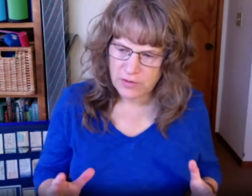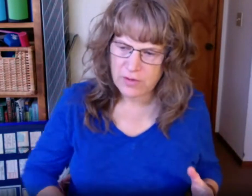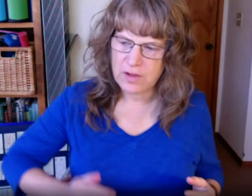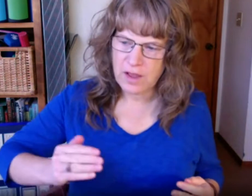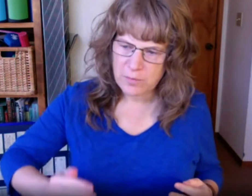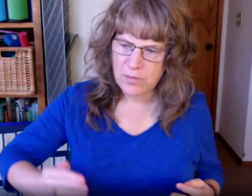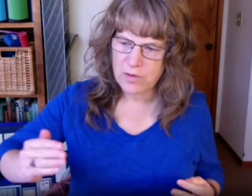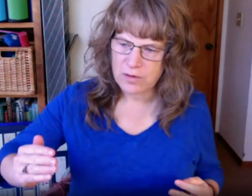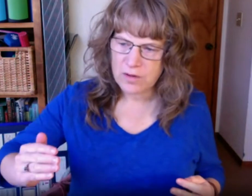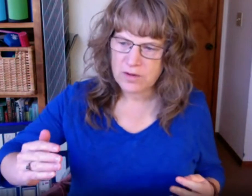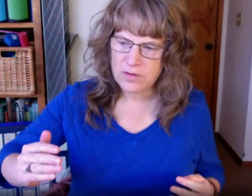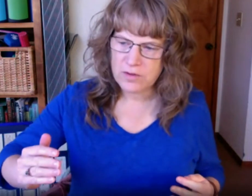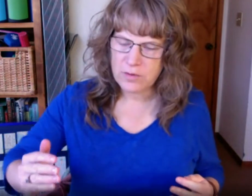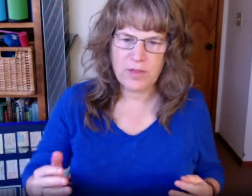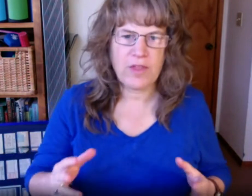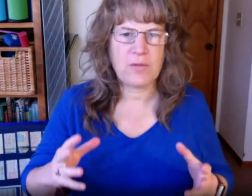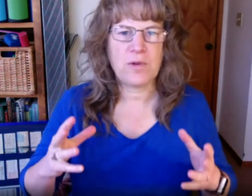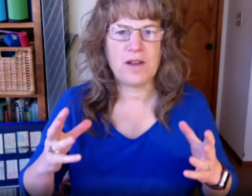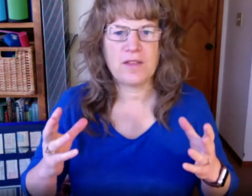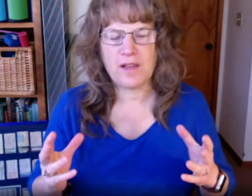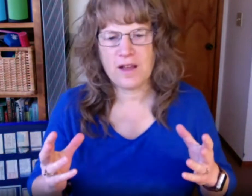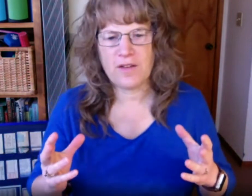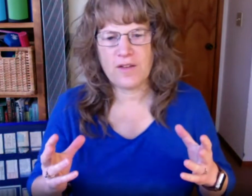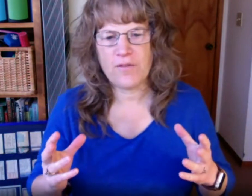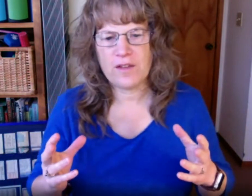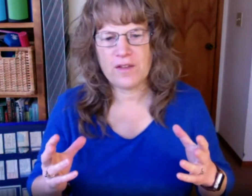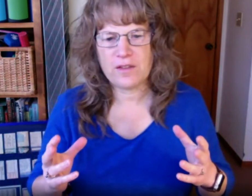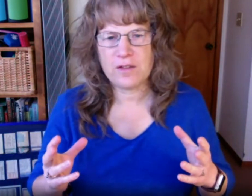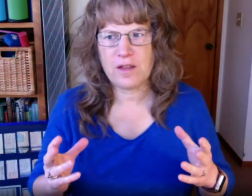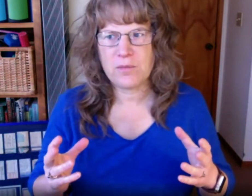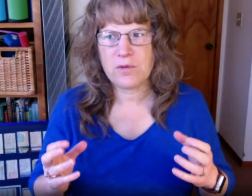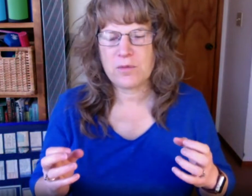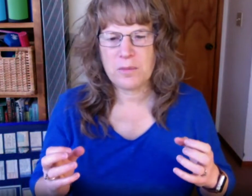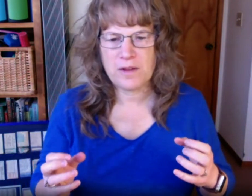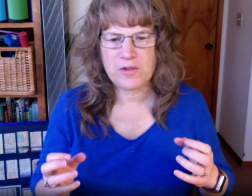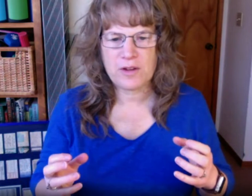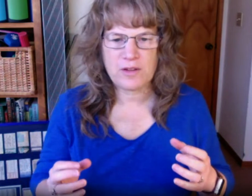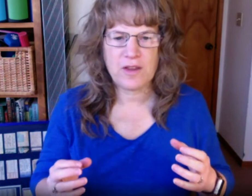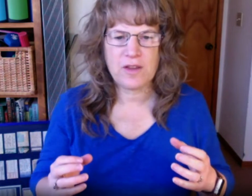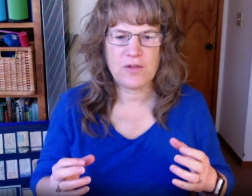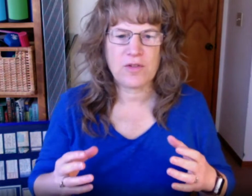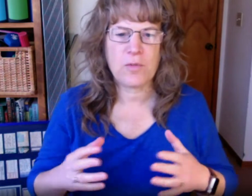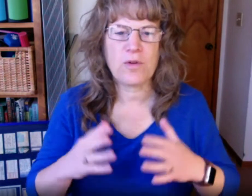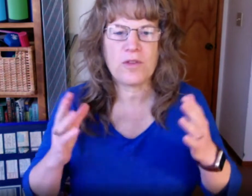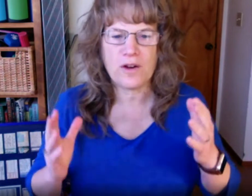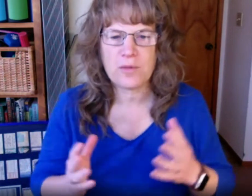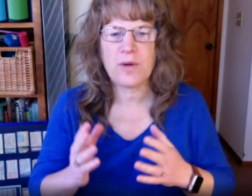a lot more to it than when it's signed. It feels like more rudimentary. There's words that aren't part of it,